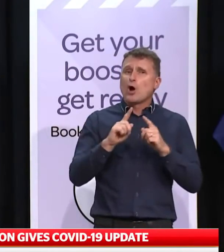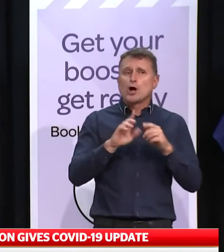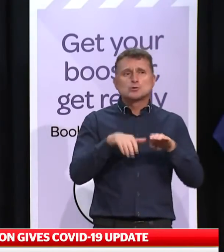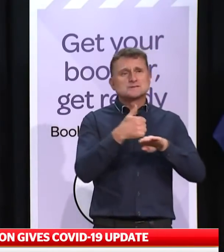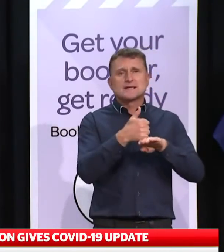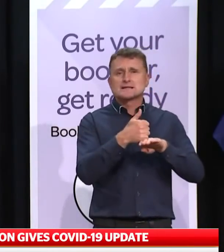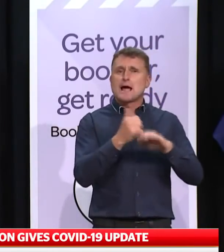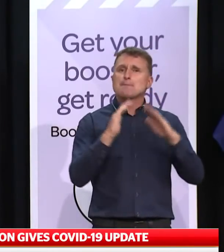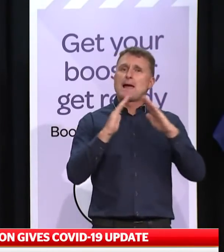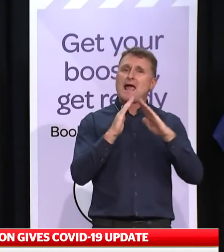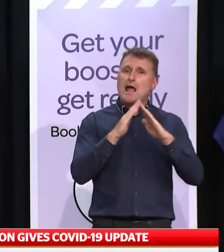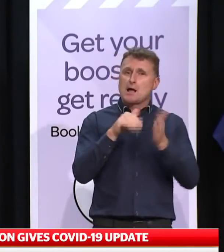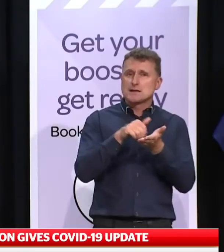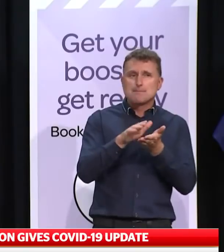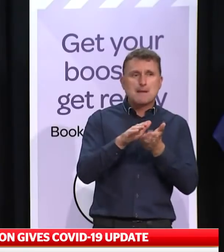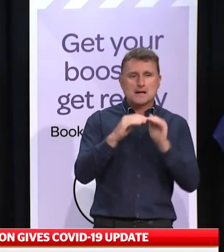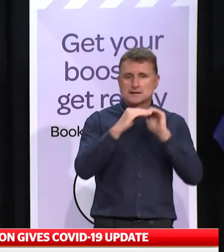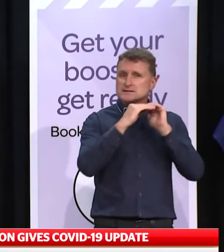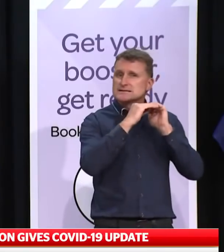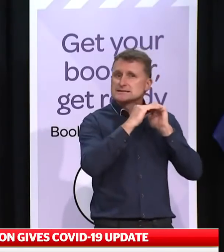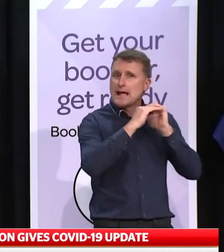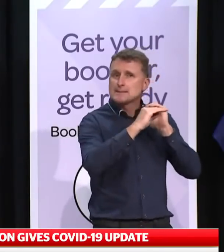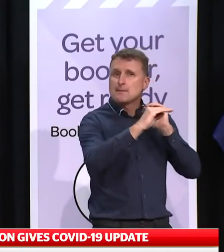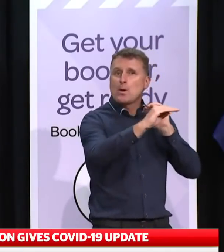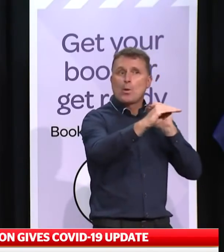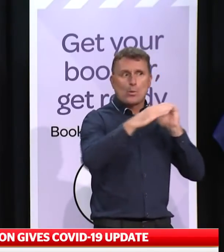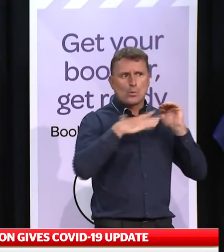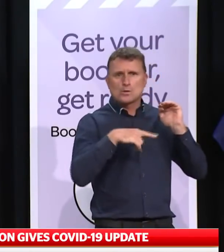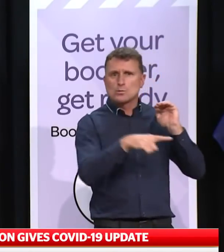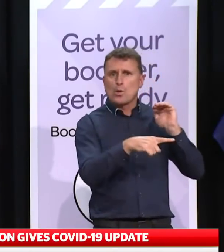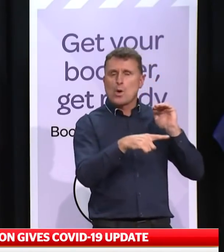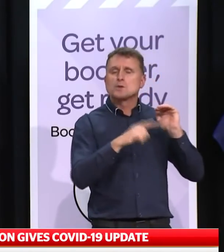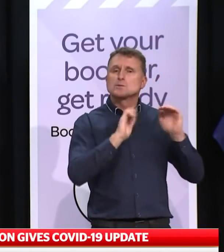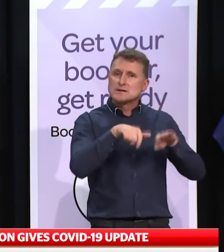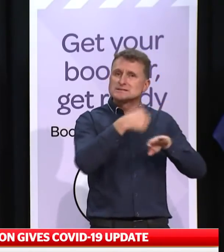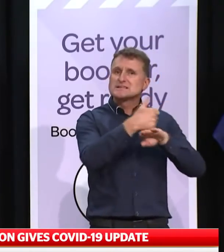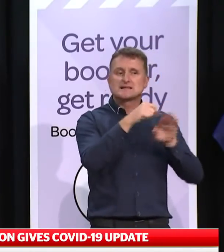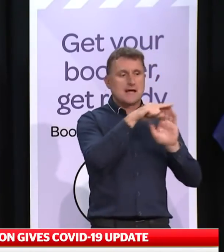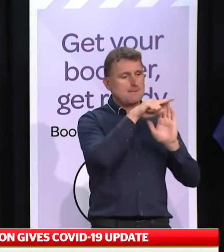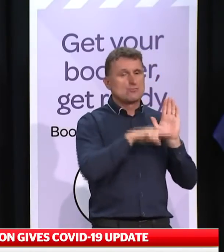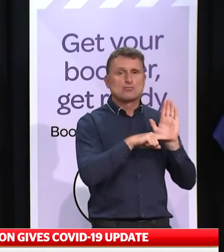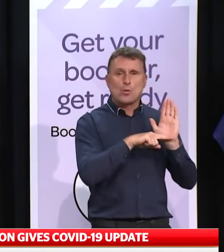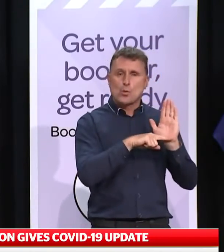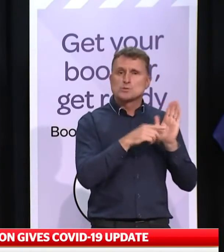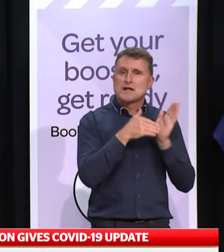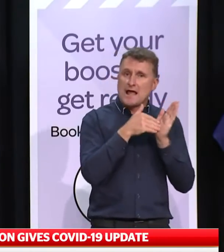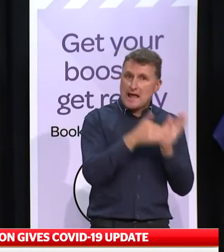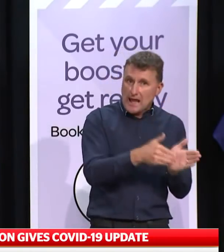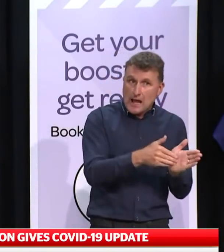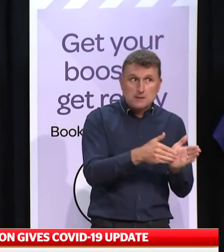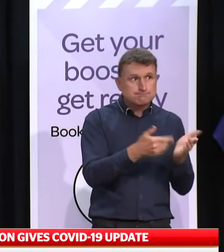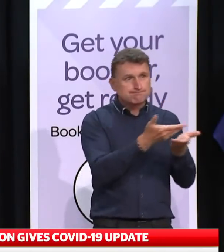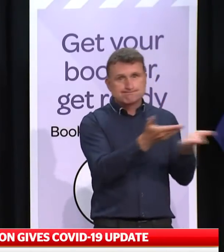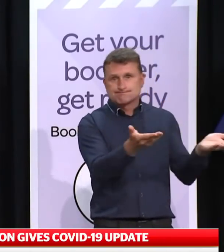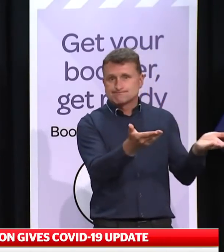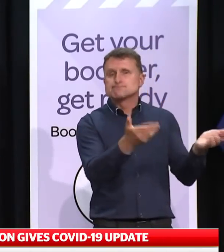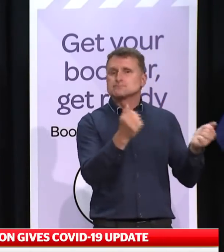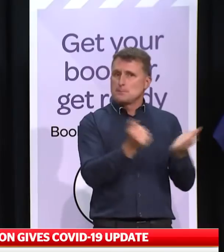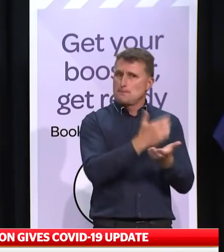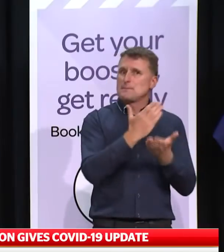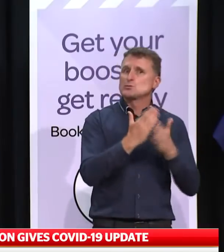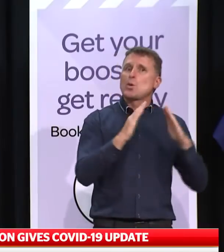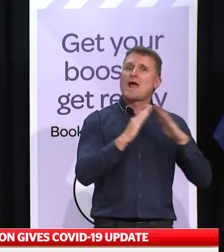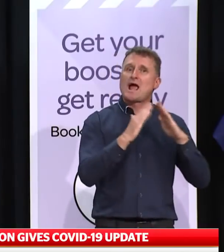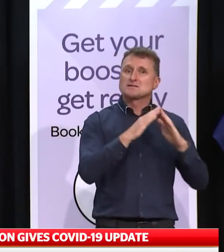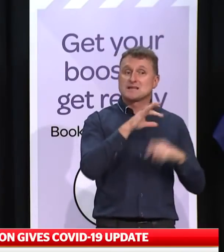housing market in New Zealand, and we've put the rules in place that I believe will both help do that and make housing more affordable, but it doesn't